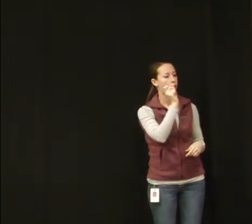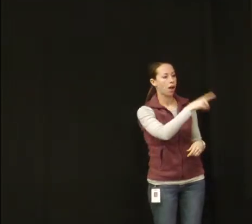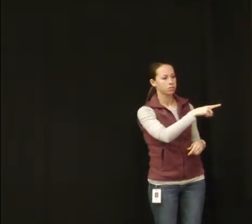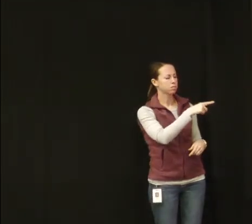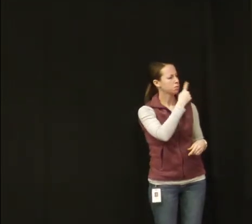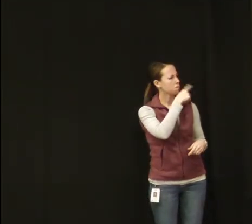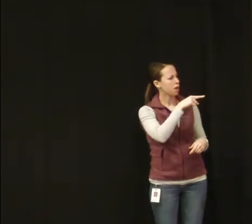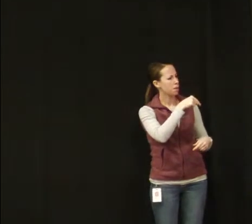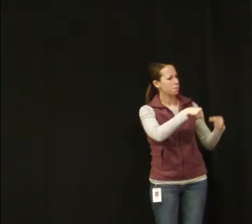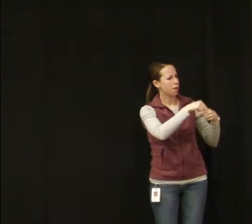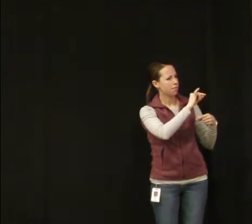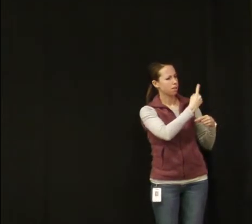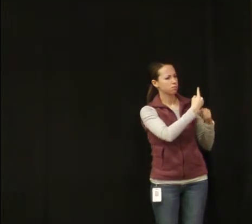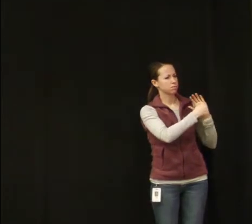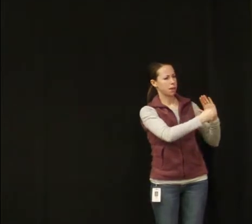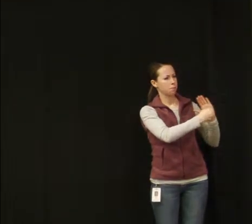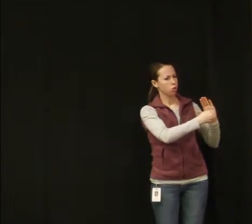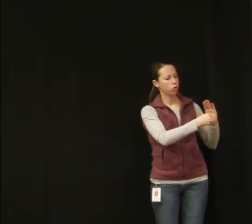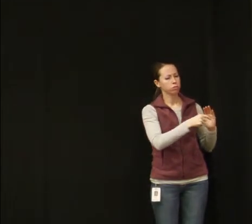Example? yeah, thank you, yeah.